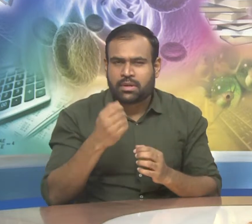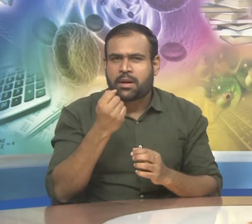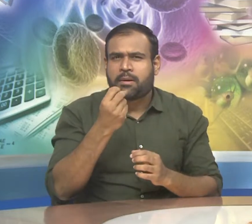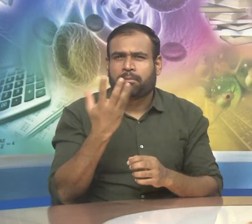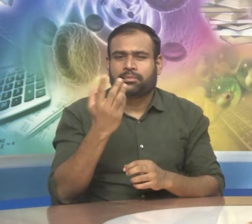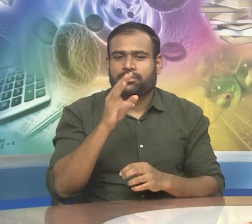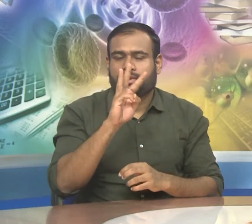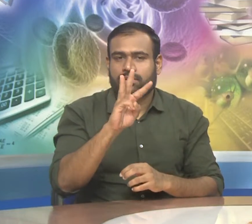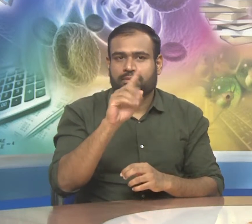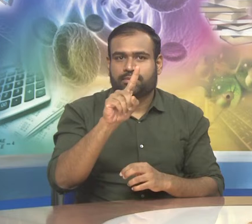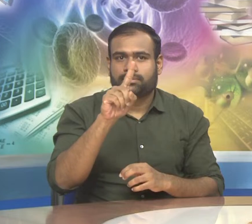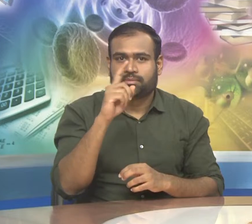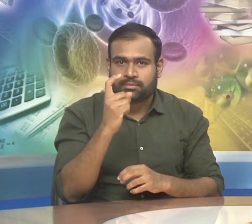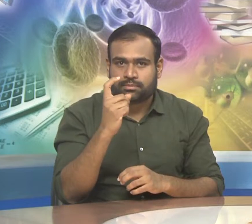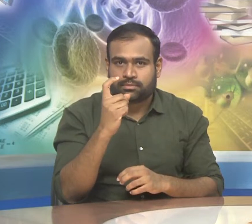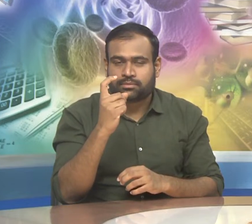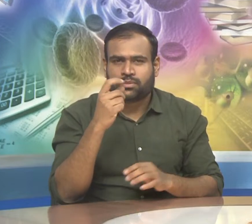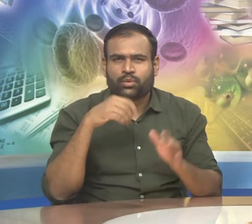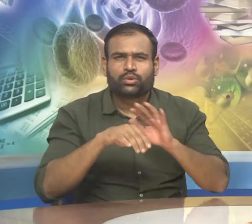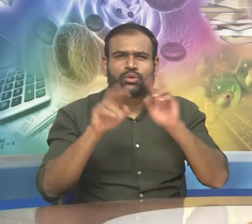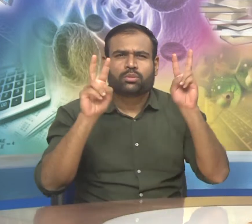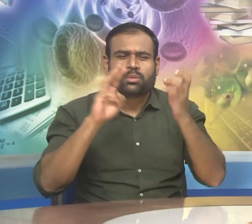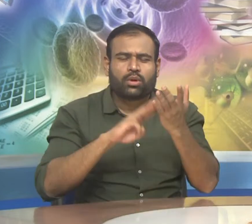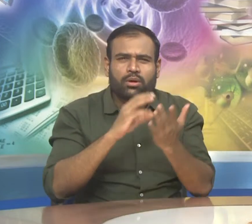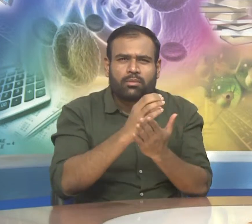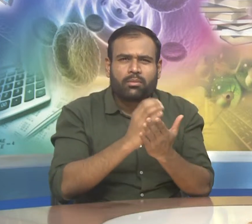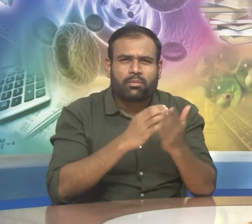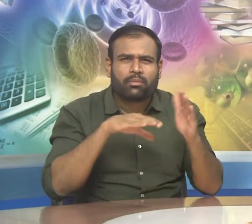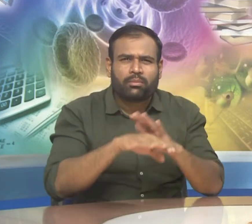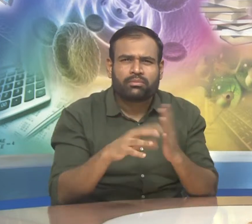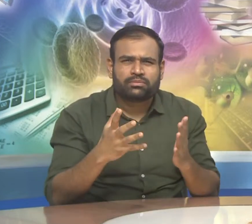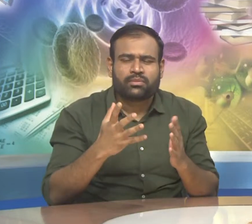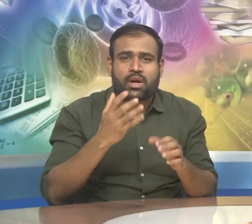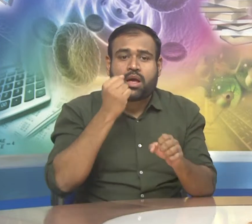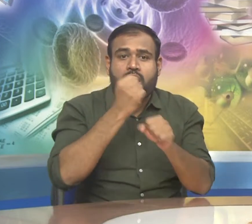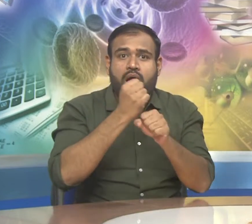for Senior Secondary. Code is 317,